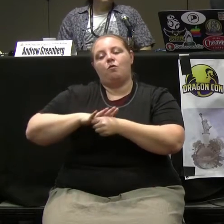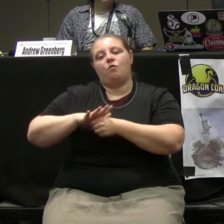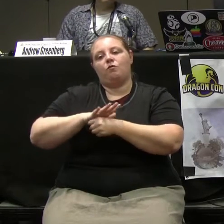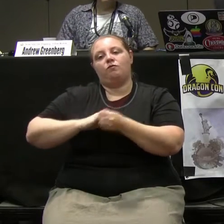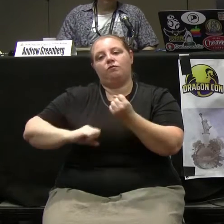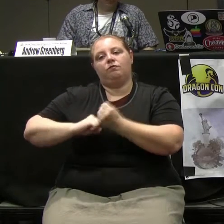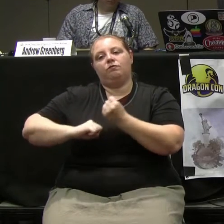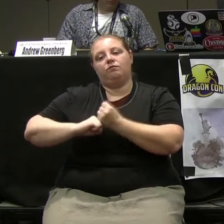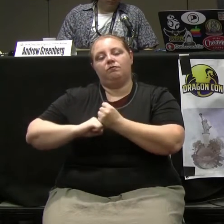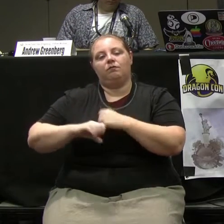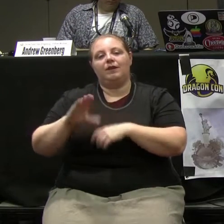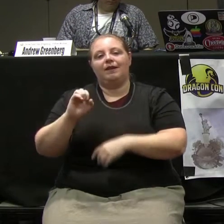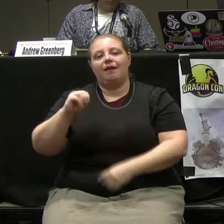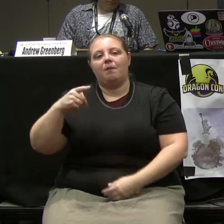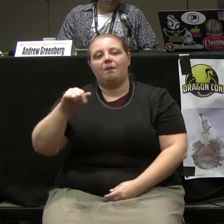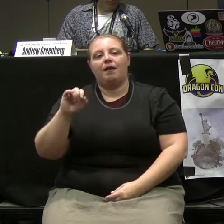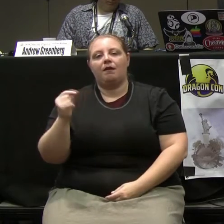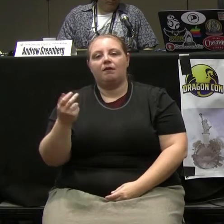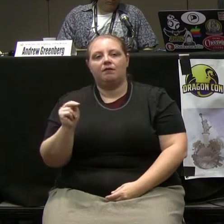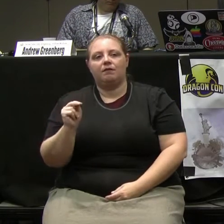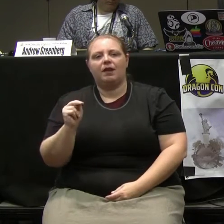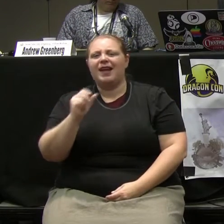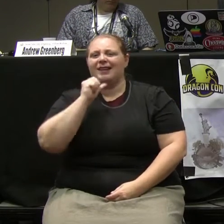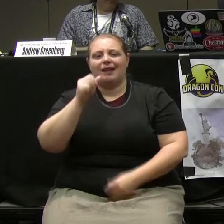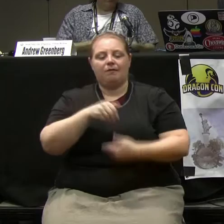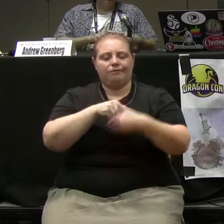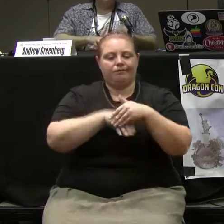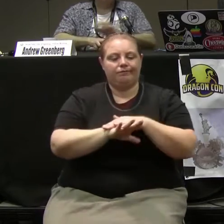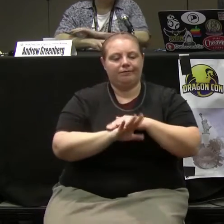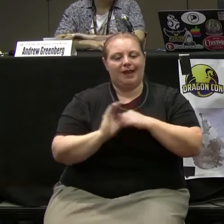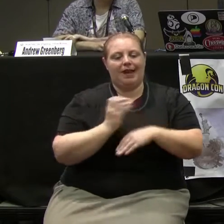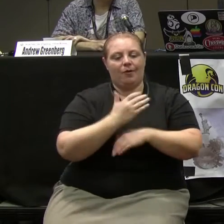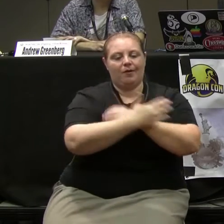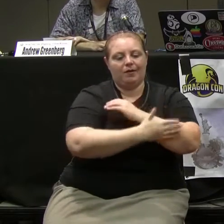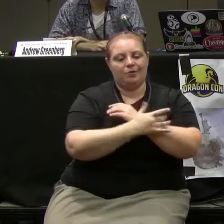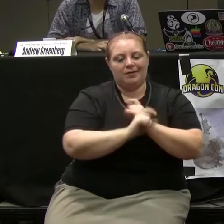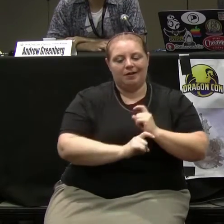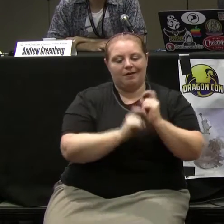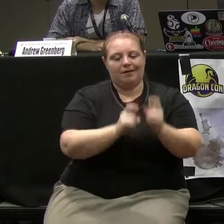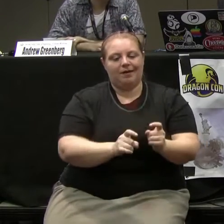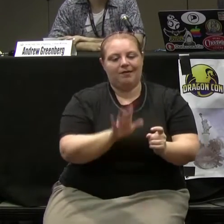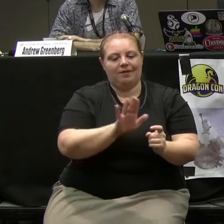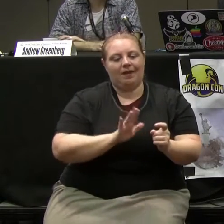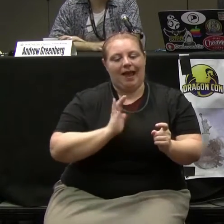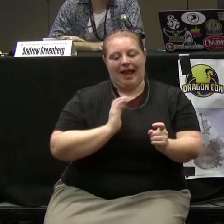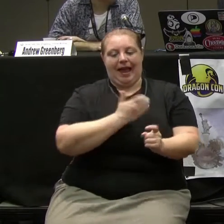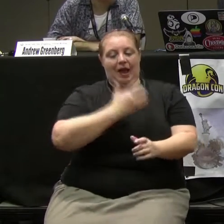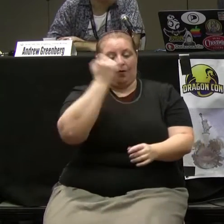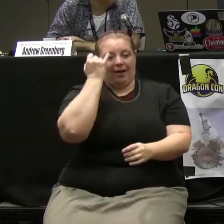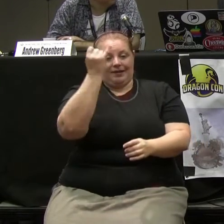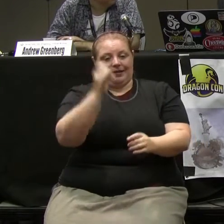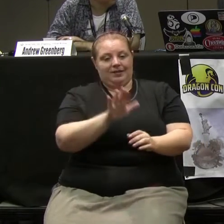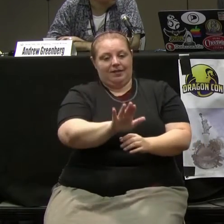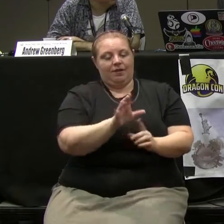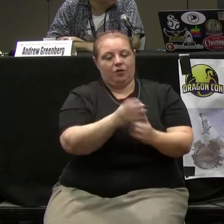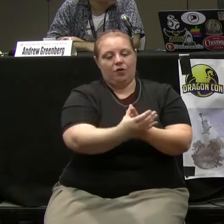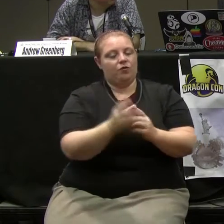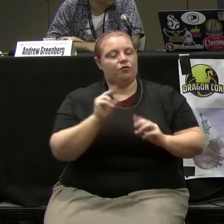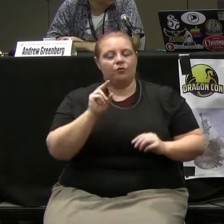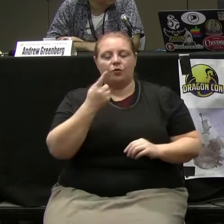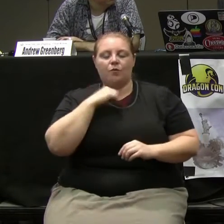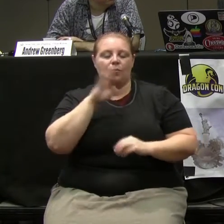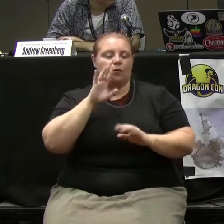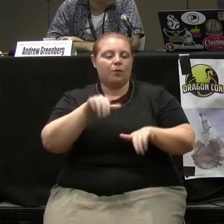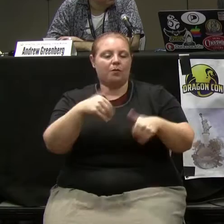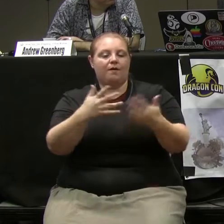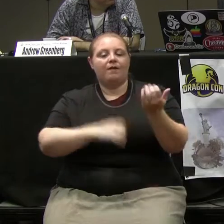not trying to come into different countries and put our ideas into their local culture, but to promote and support groups